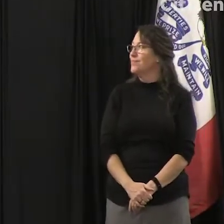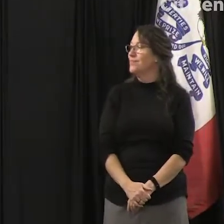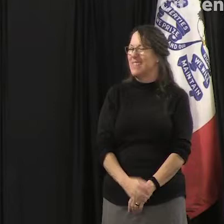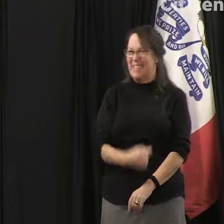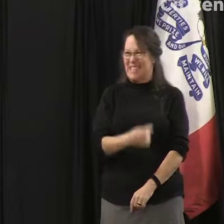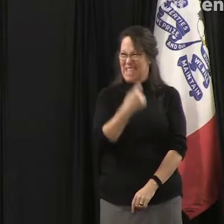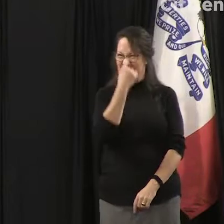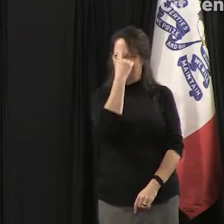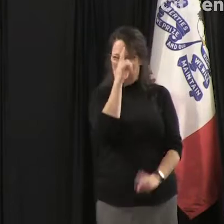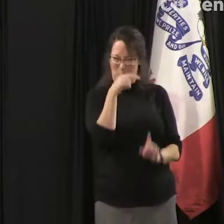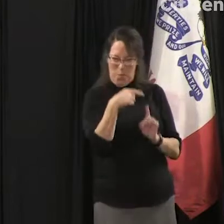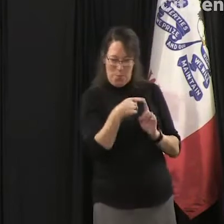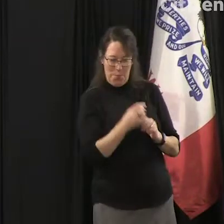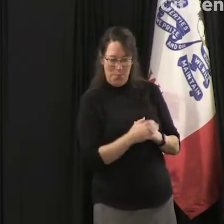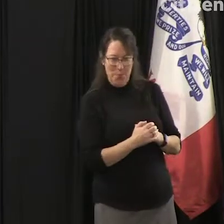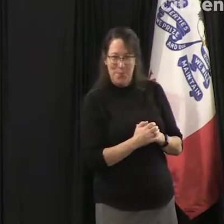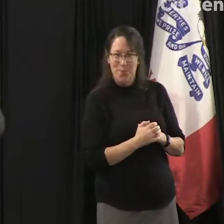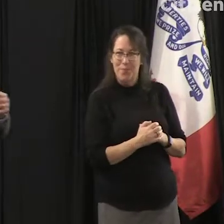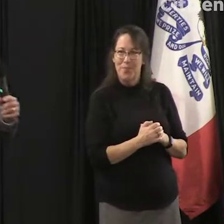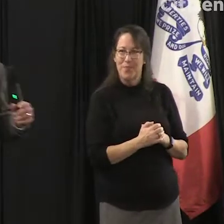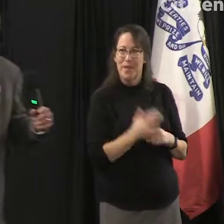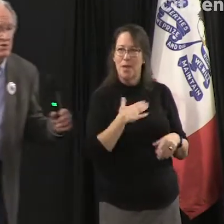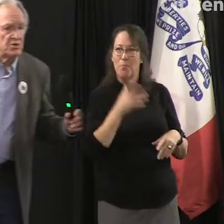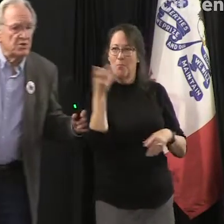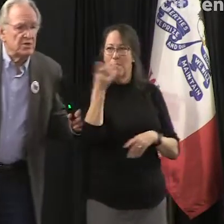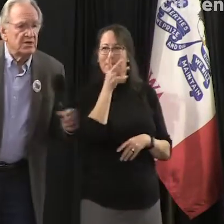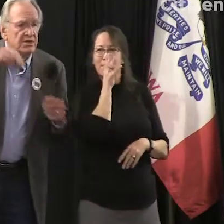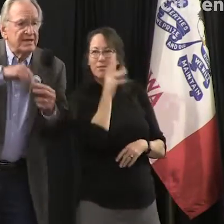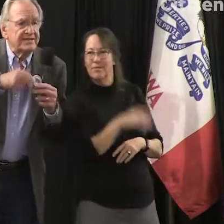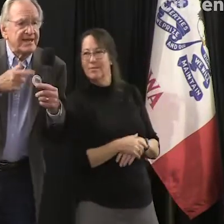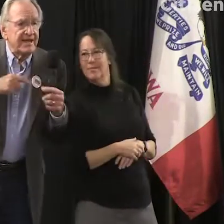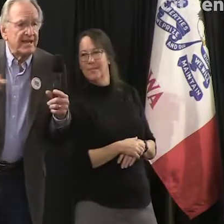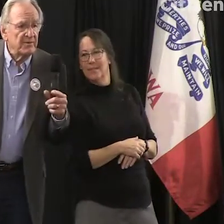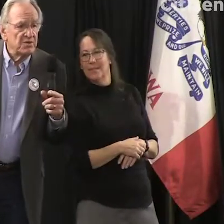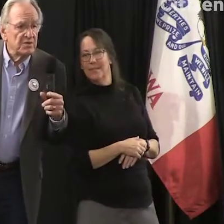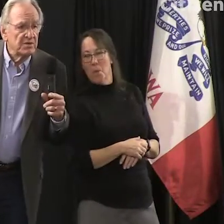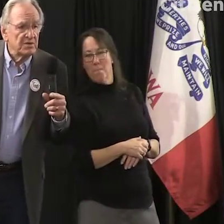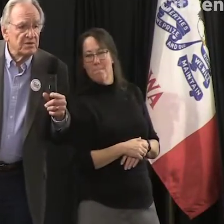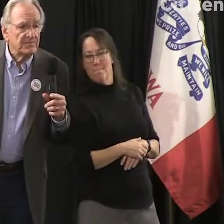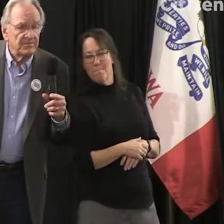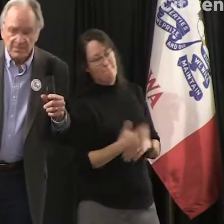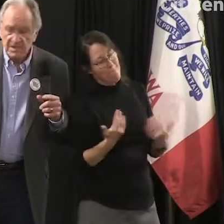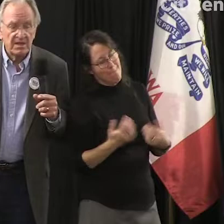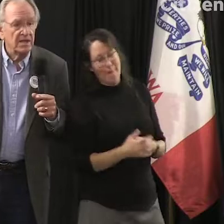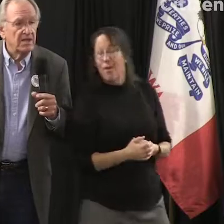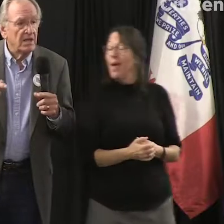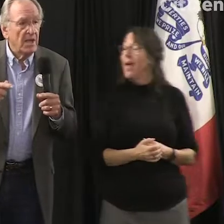I thought about giving my speech in sign language,